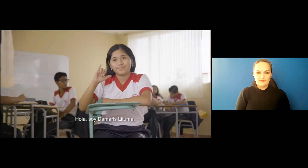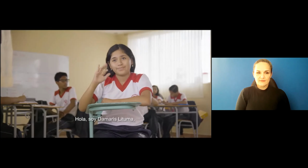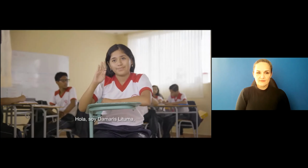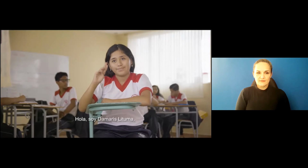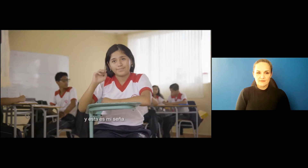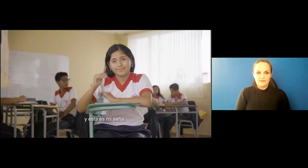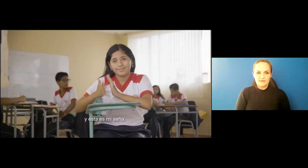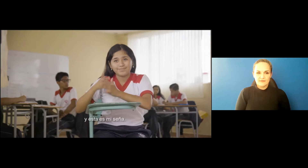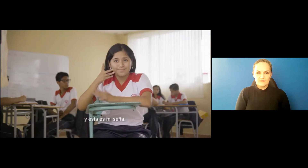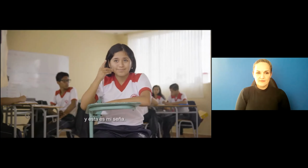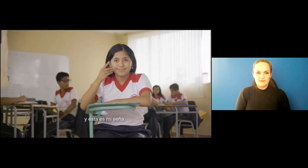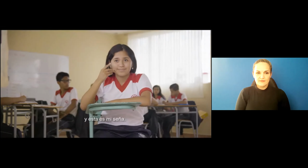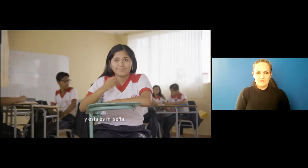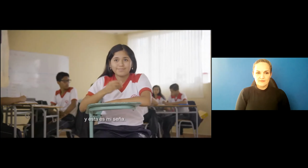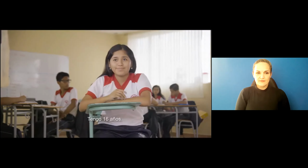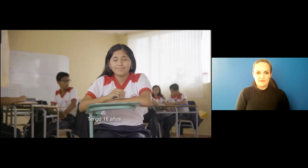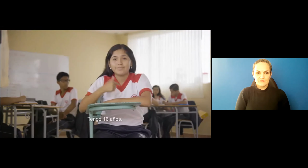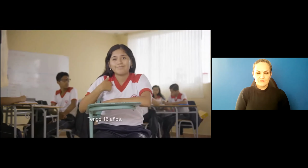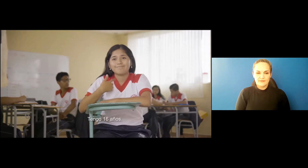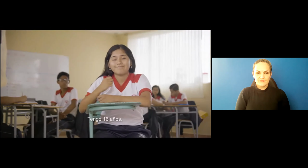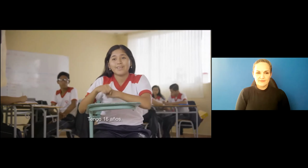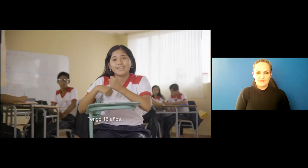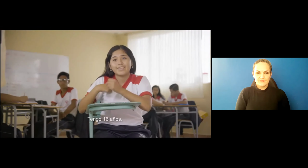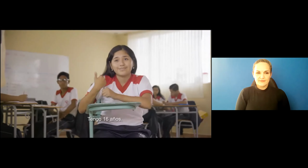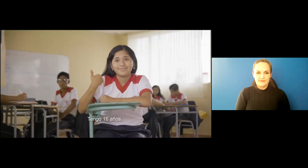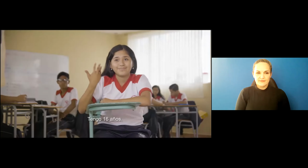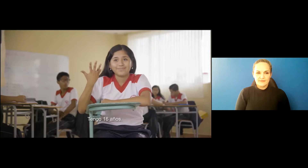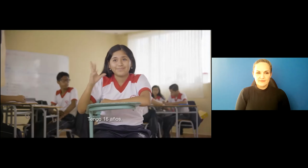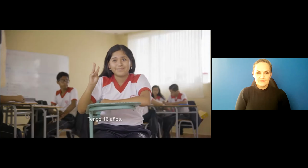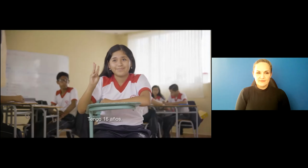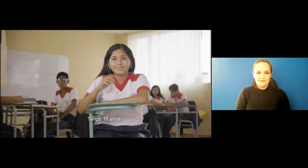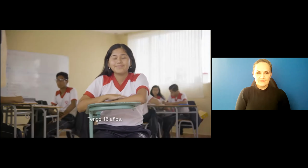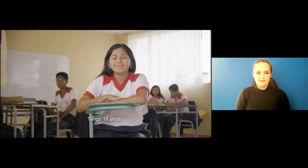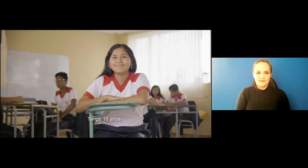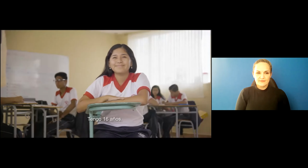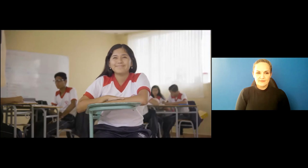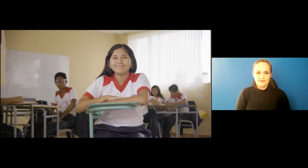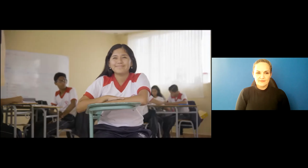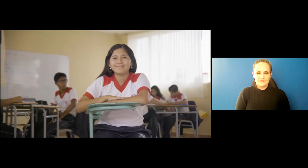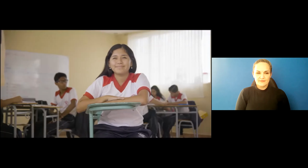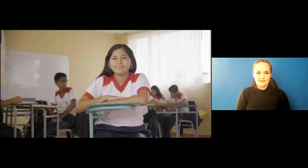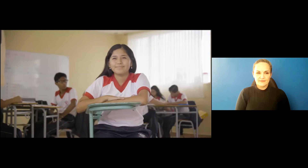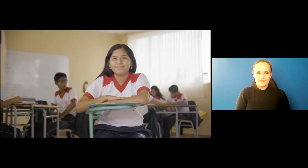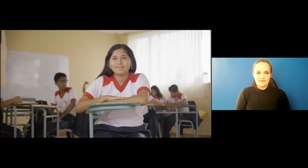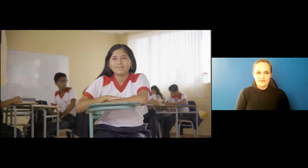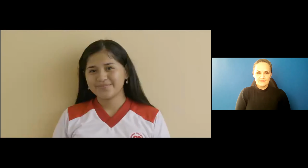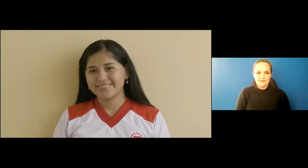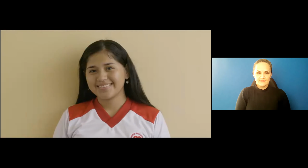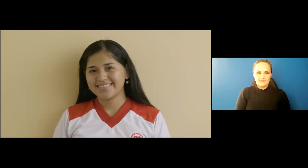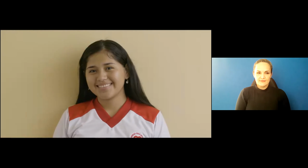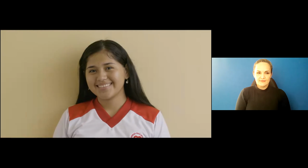Hello, my name is Damaris Luna, and this is my story. I'm 16 years old.